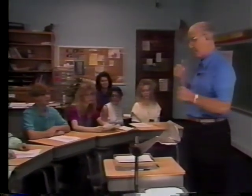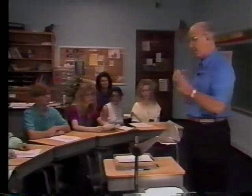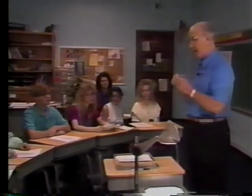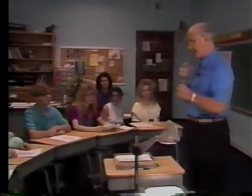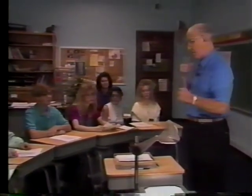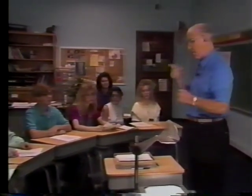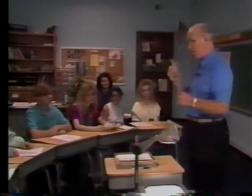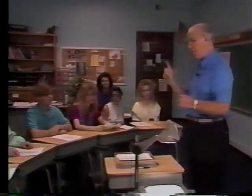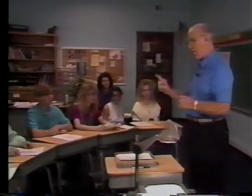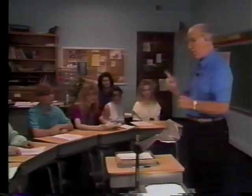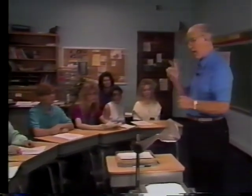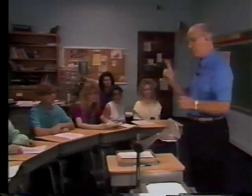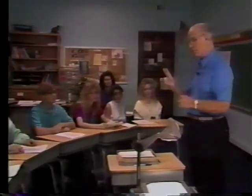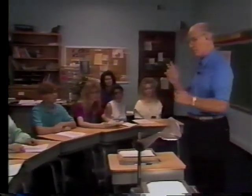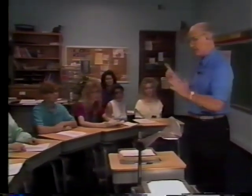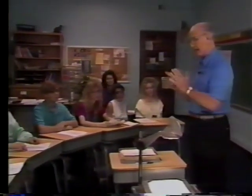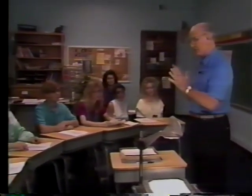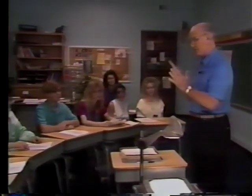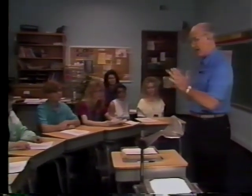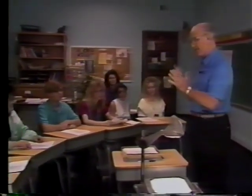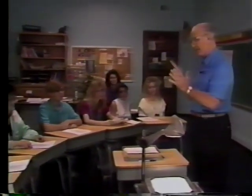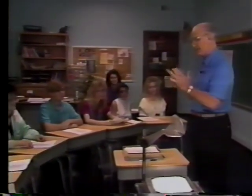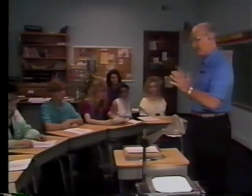remember, I told you, always use the dictionary.